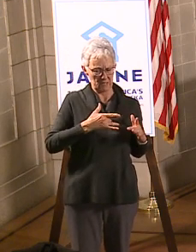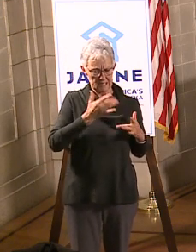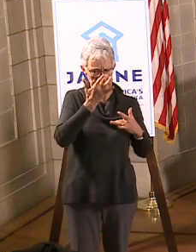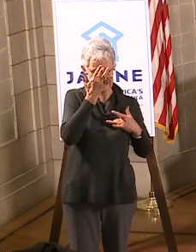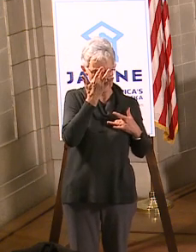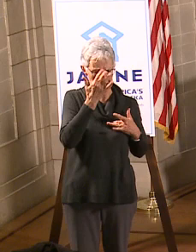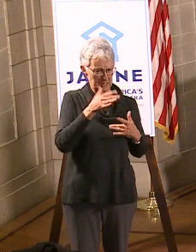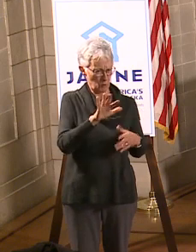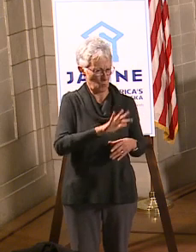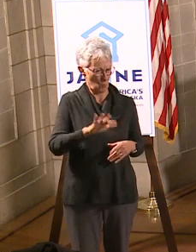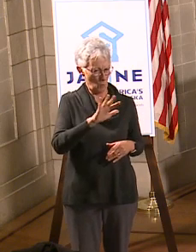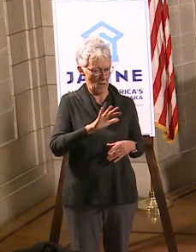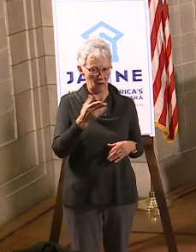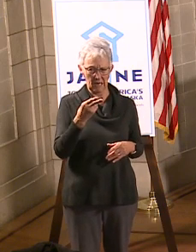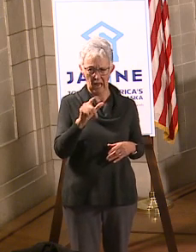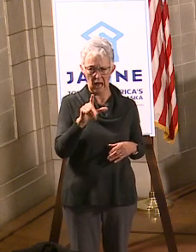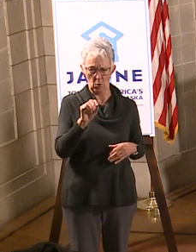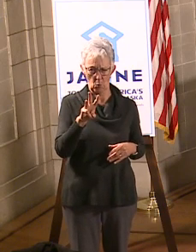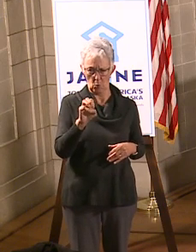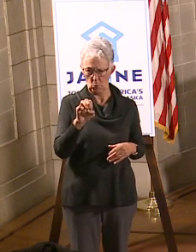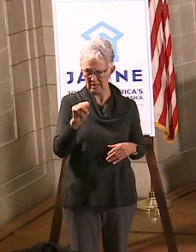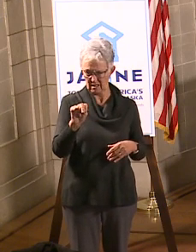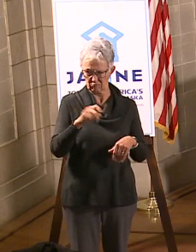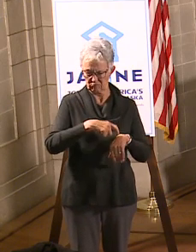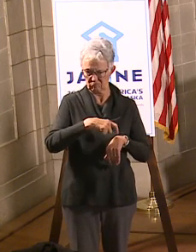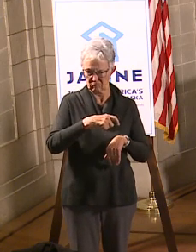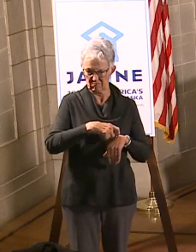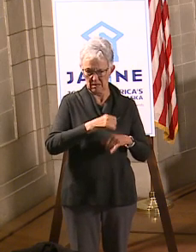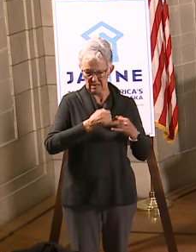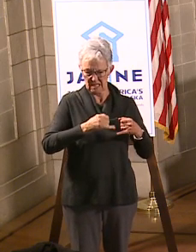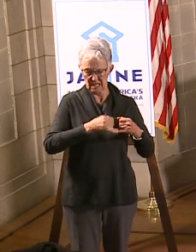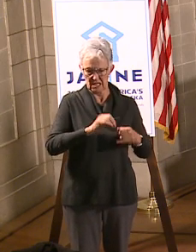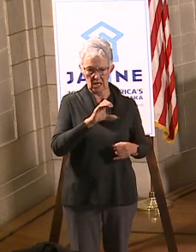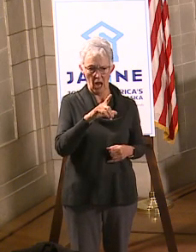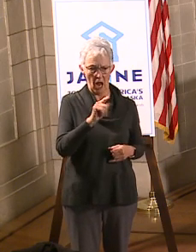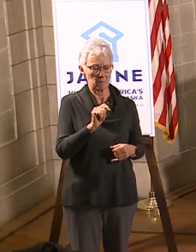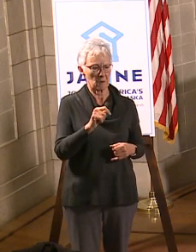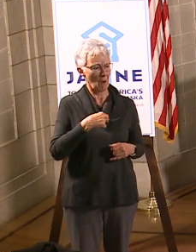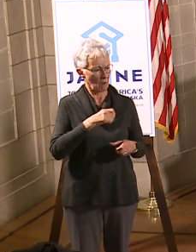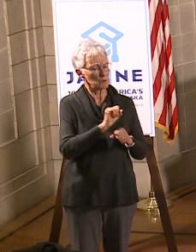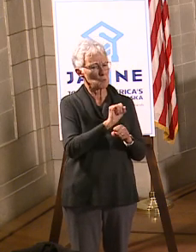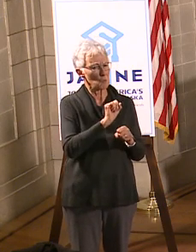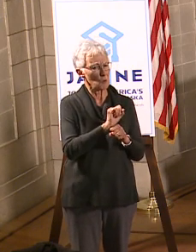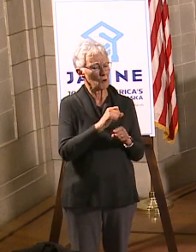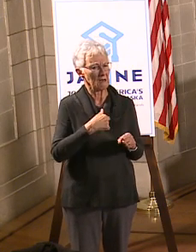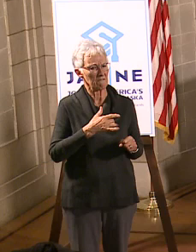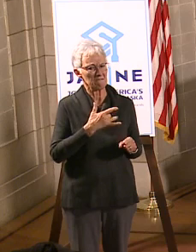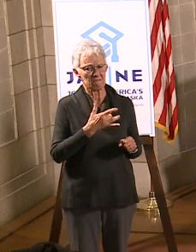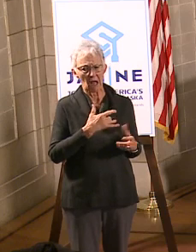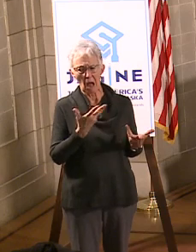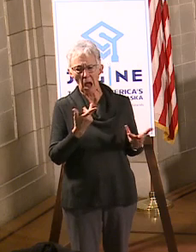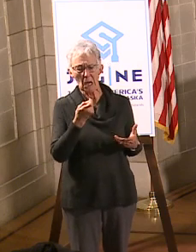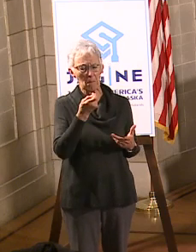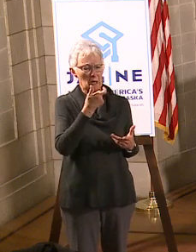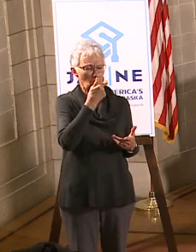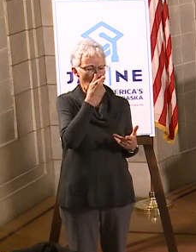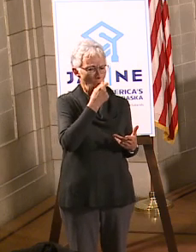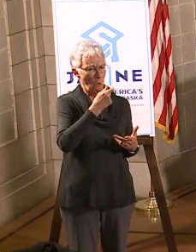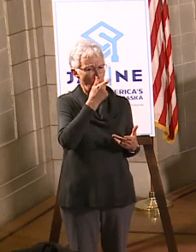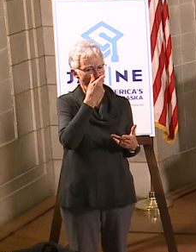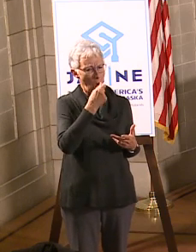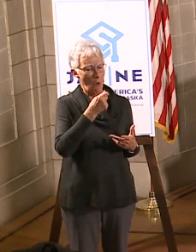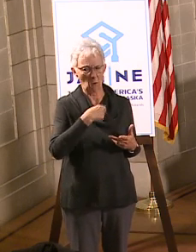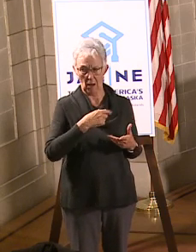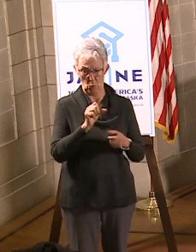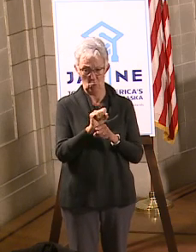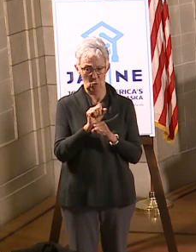was catching a head cold like I do every fall. I work with hundreds of teenagers a day, so I just figured I